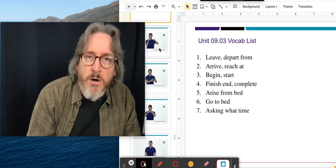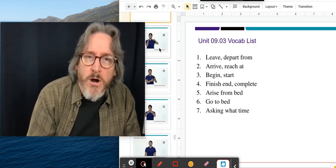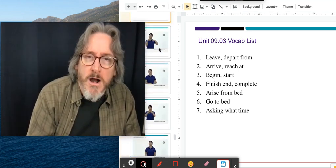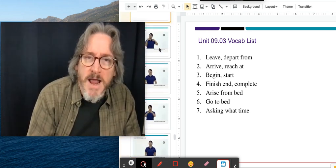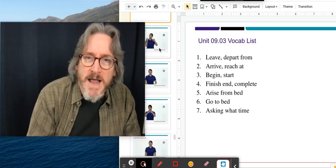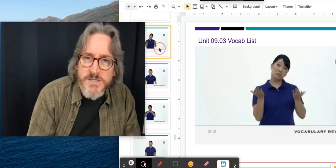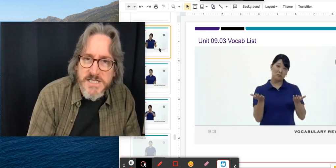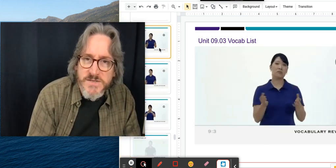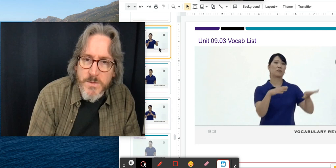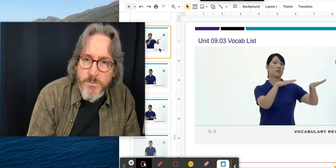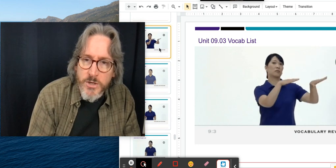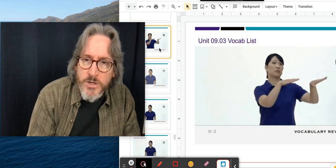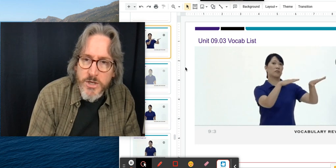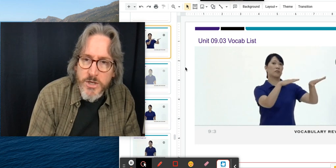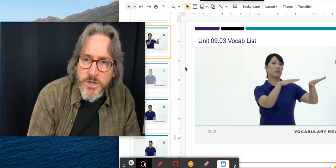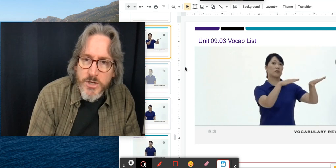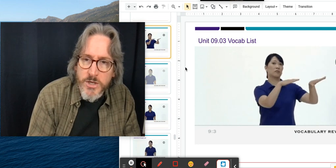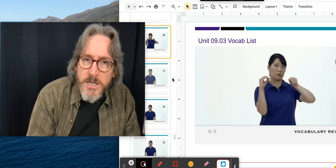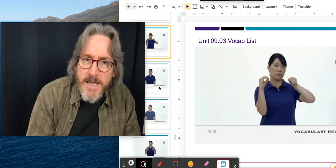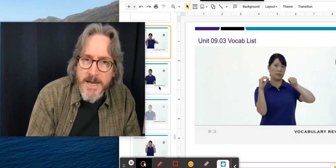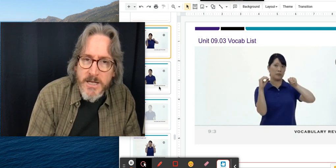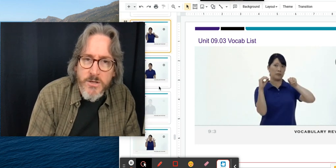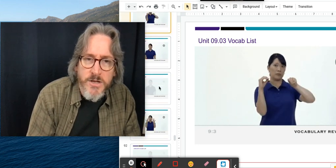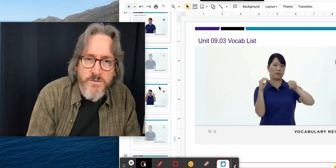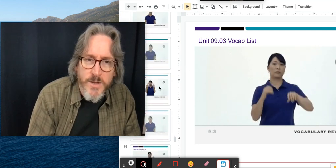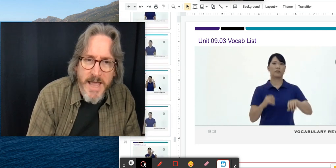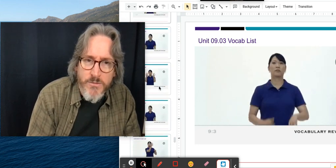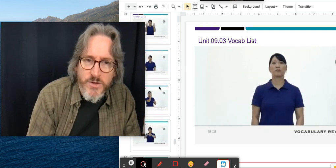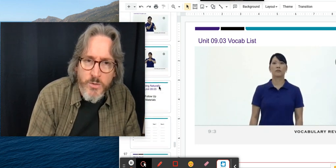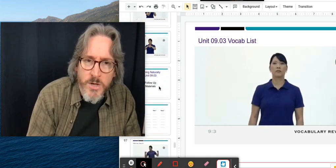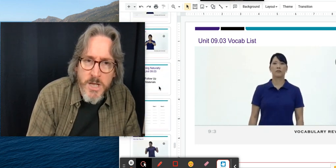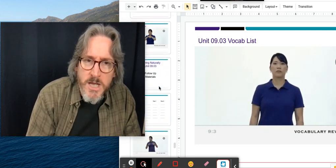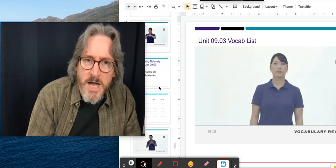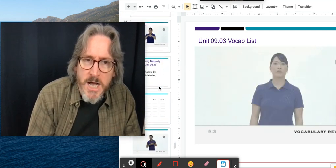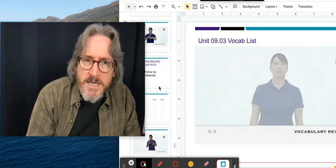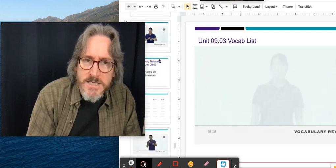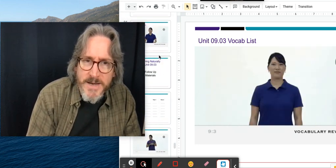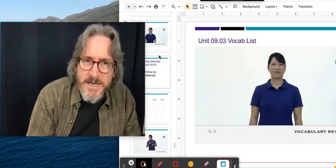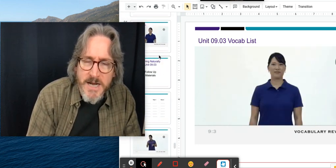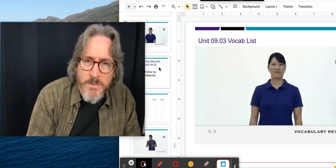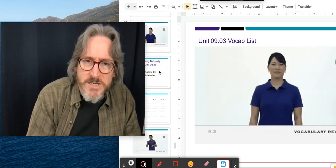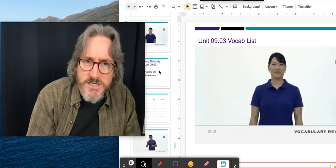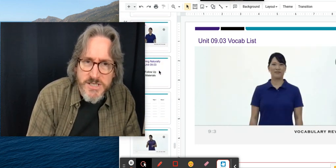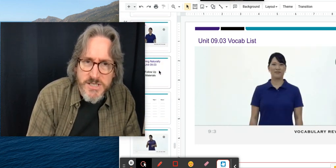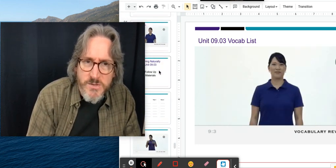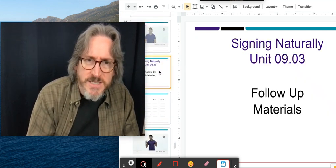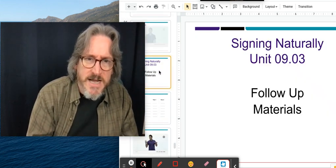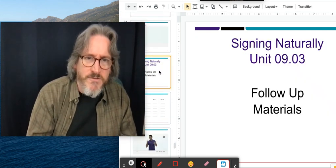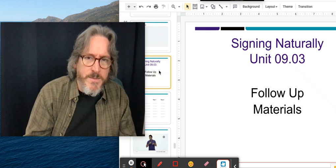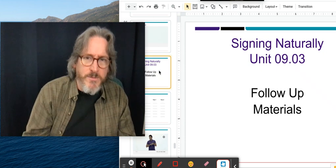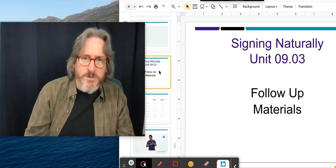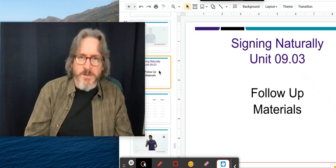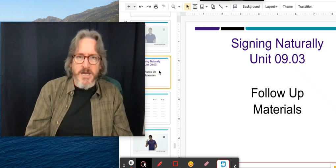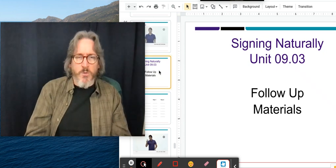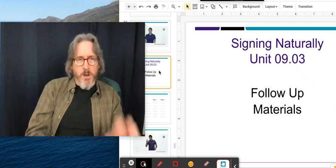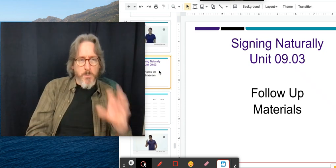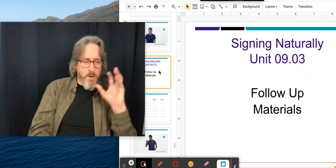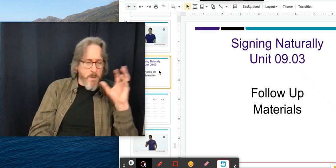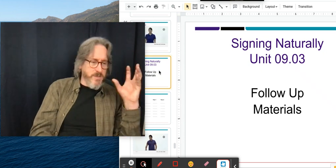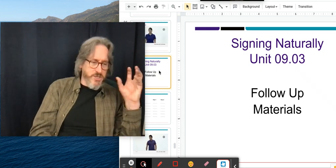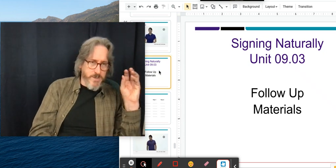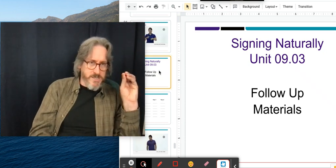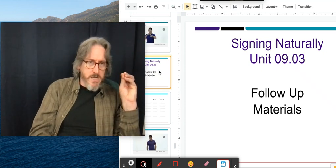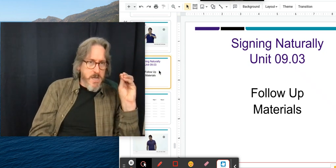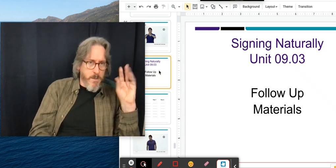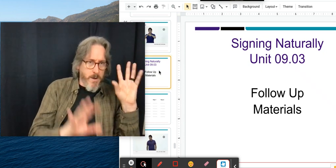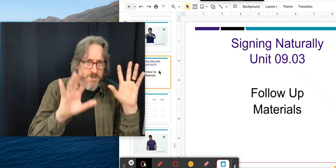There are exercises from the book. And I included the vocab review. Depending on how much this slows it down, if people are complaining, what I'll